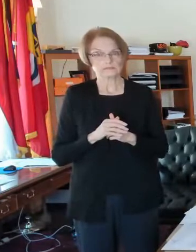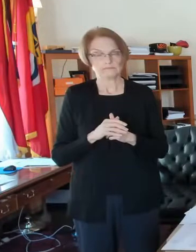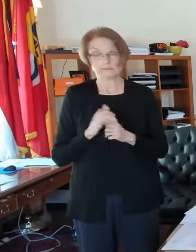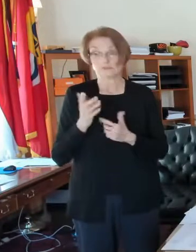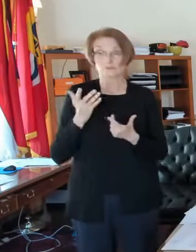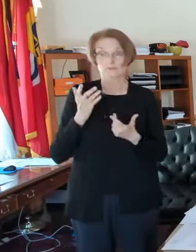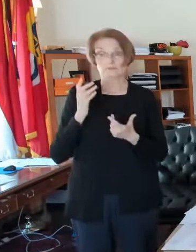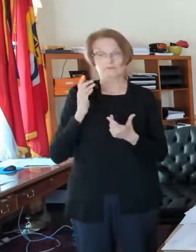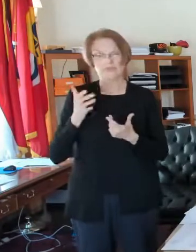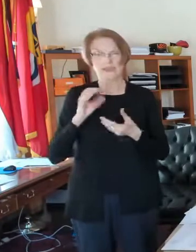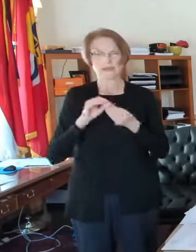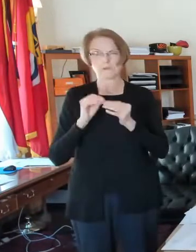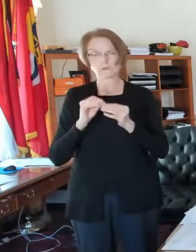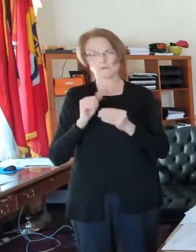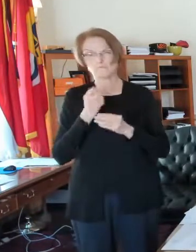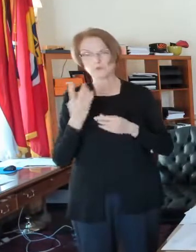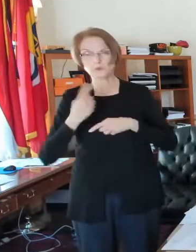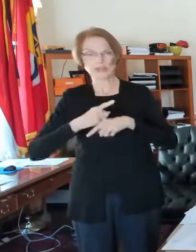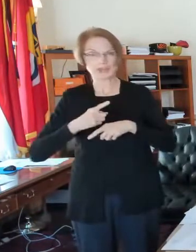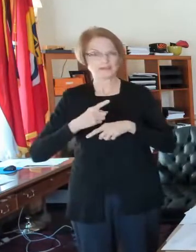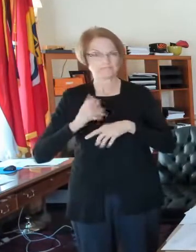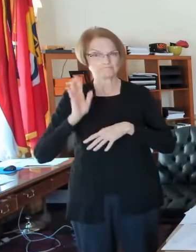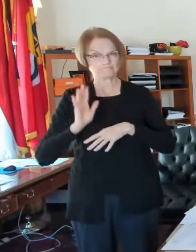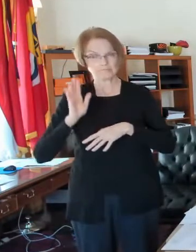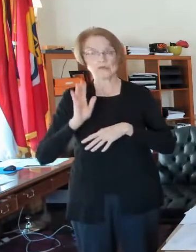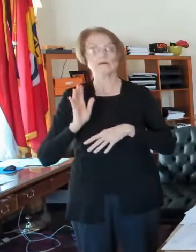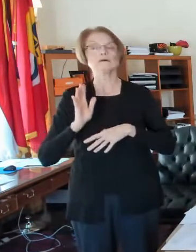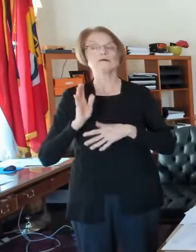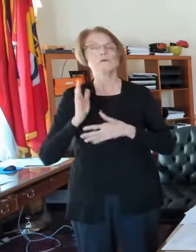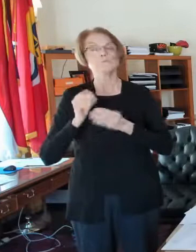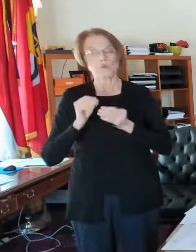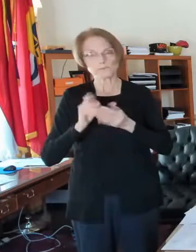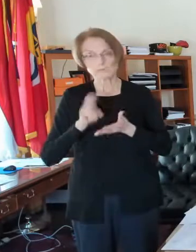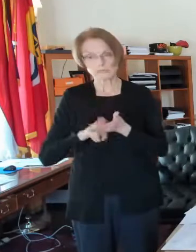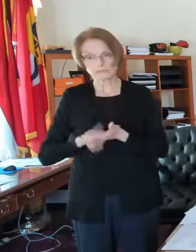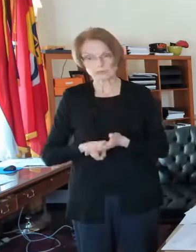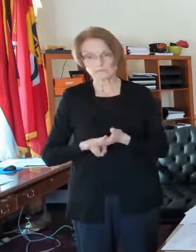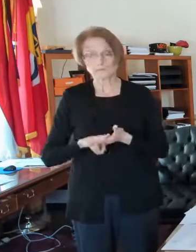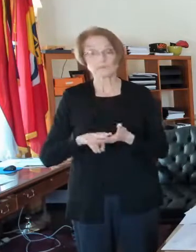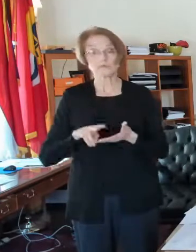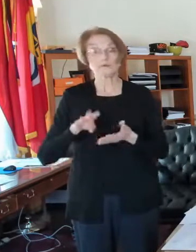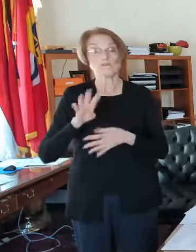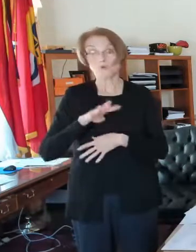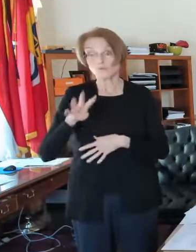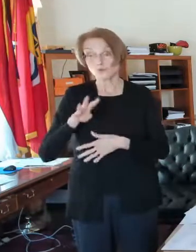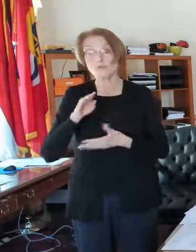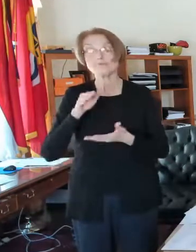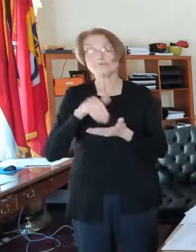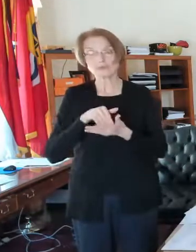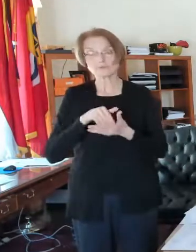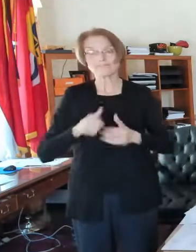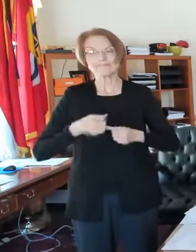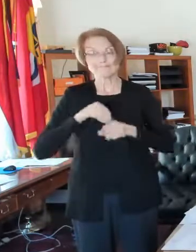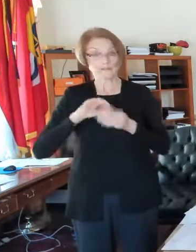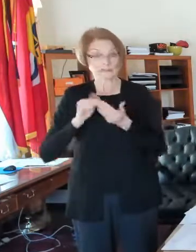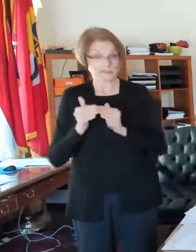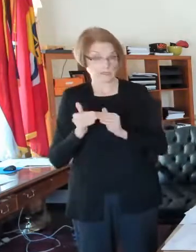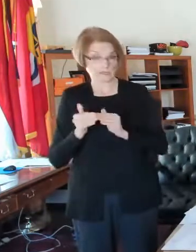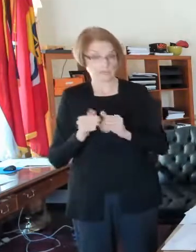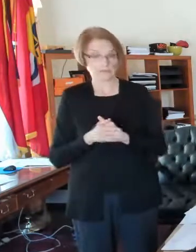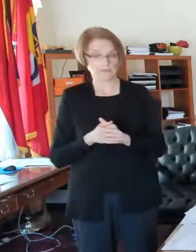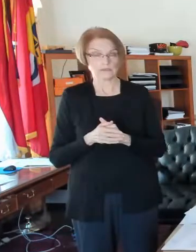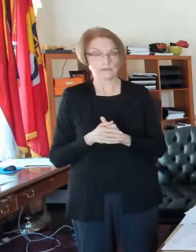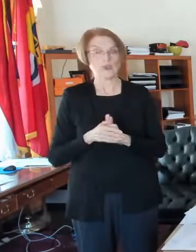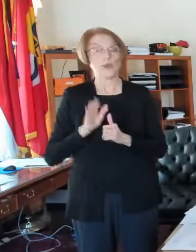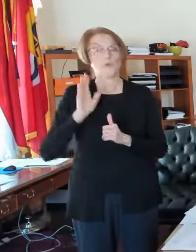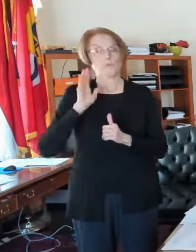so some people have probably signed up since then, of which about 44,000 are city residents. So we will be doing